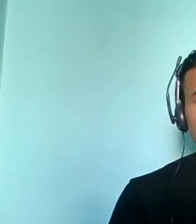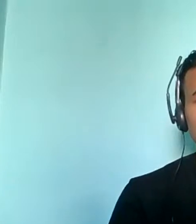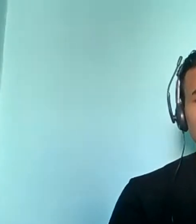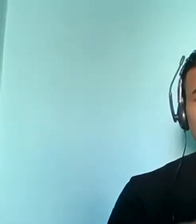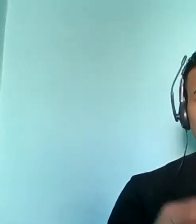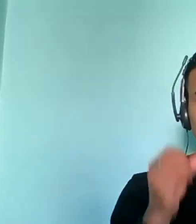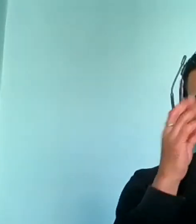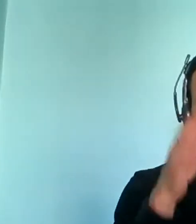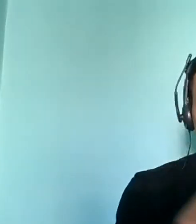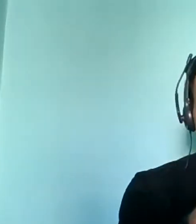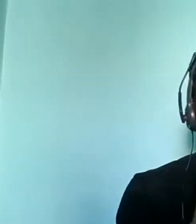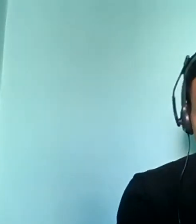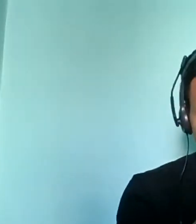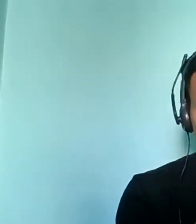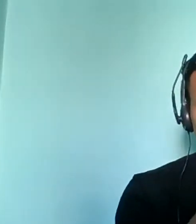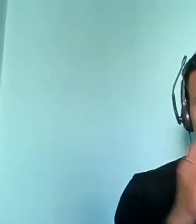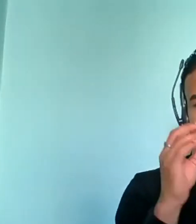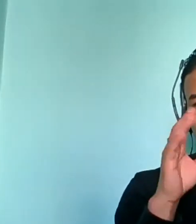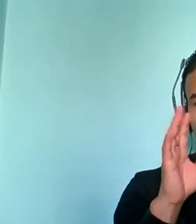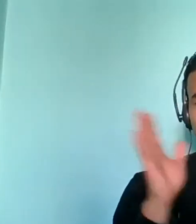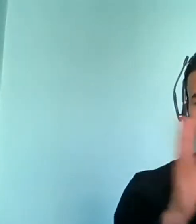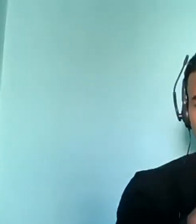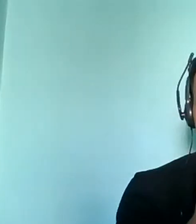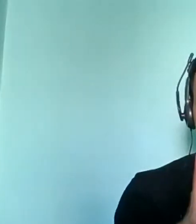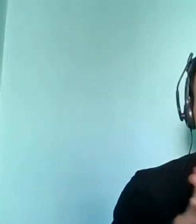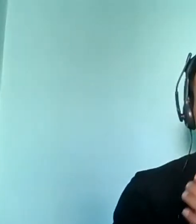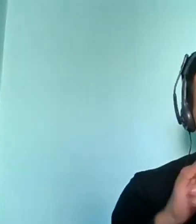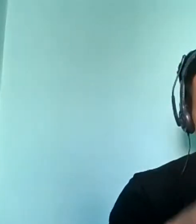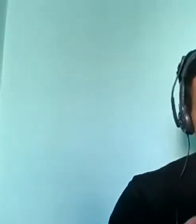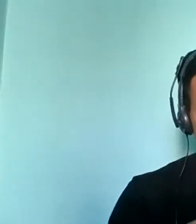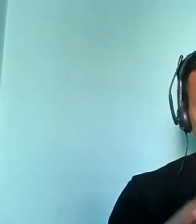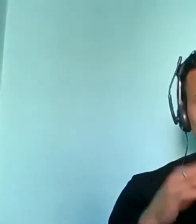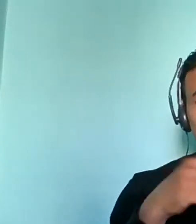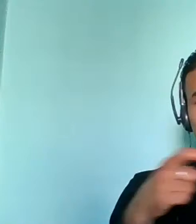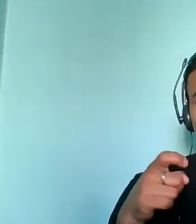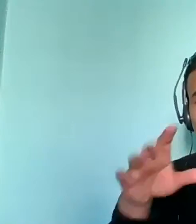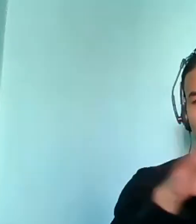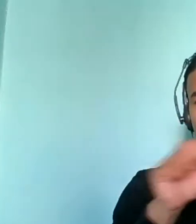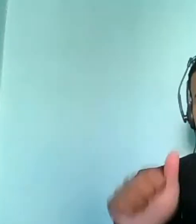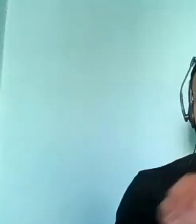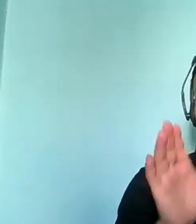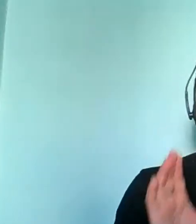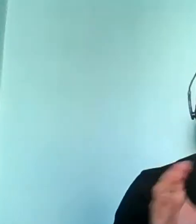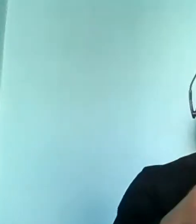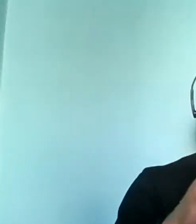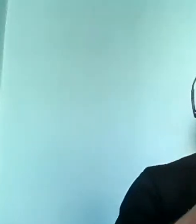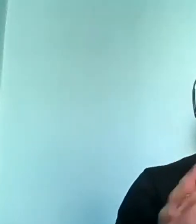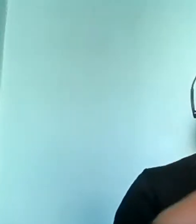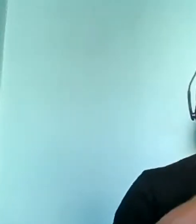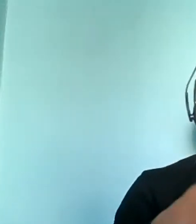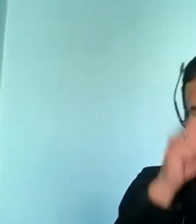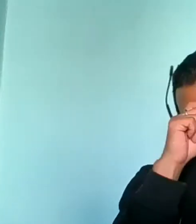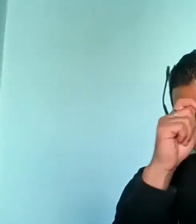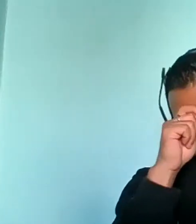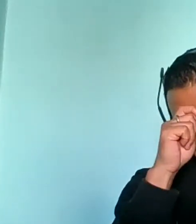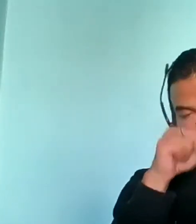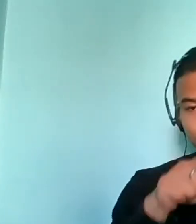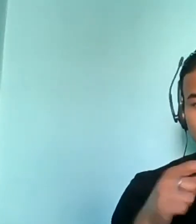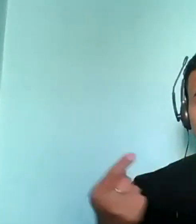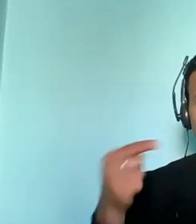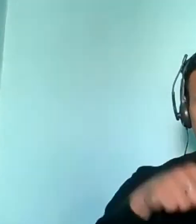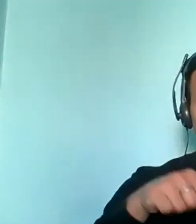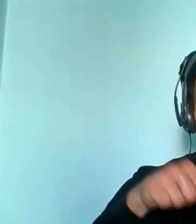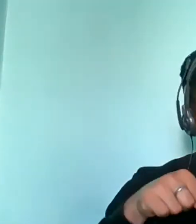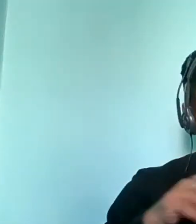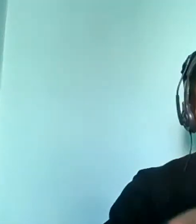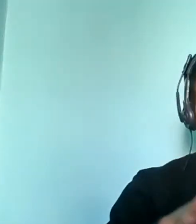Good morning and good afternoon, dear colleagues from all over Asia. It is a great honor for me to be here, and